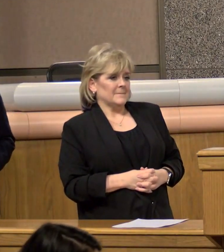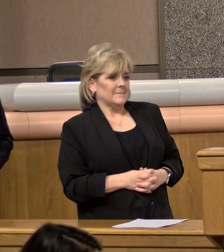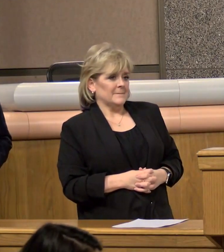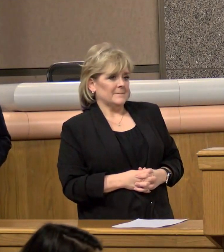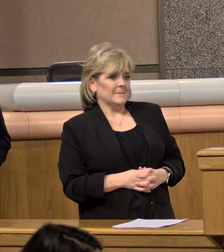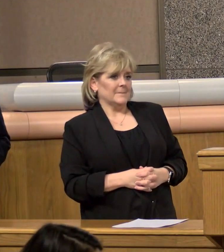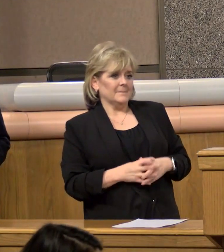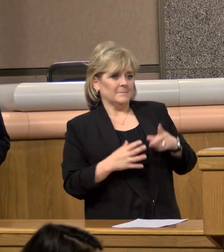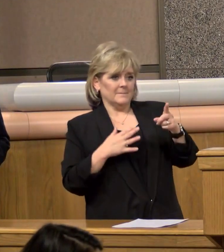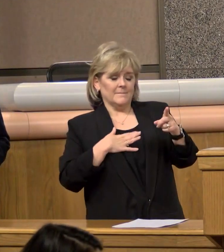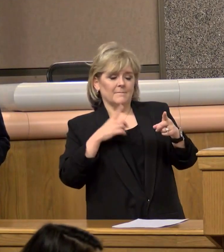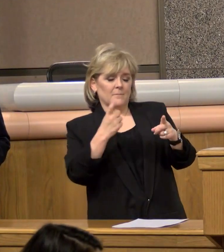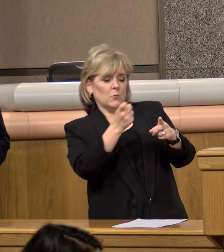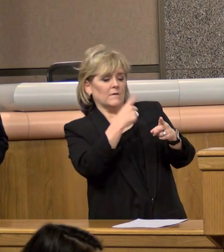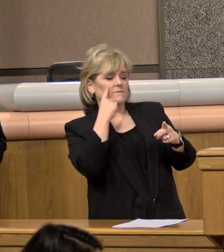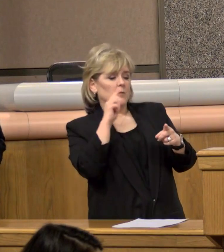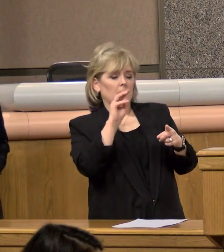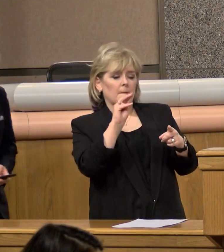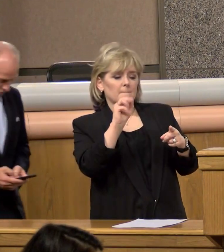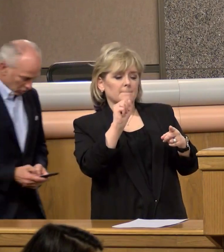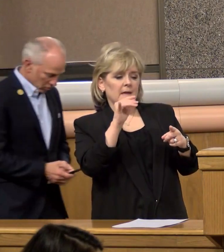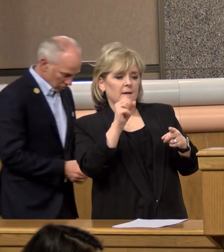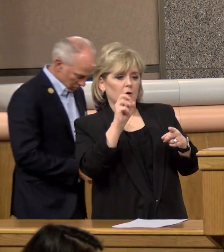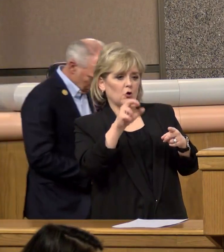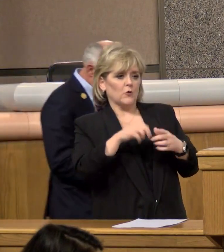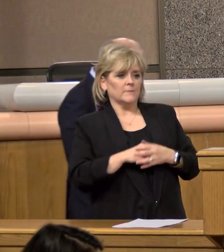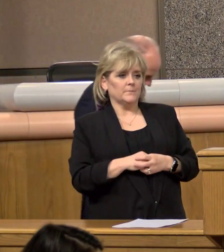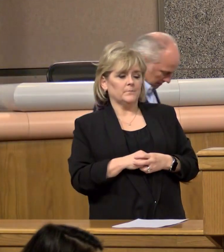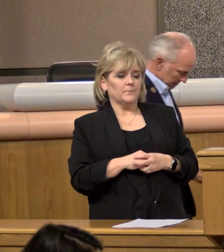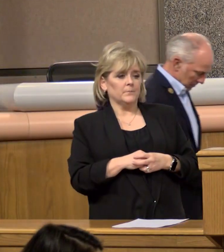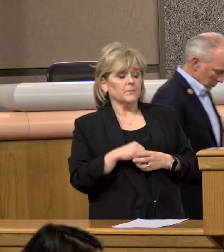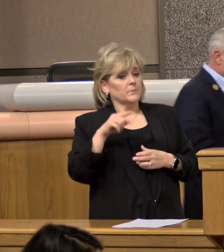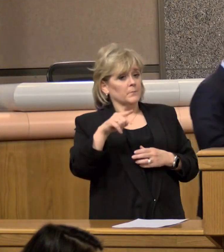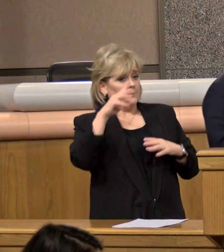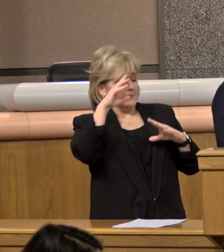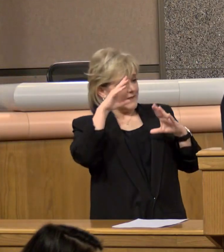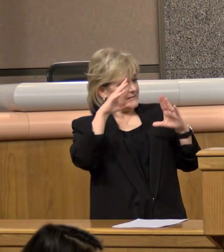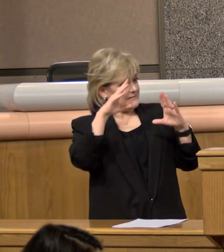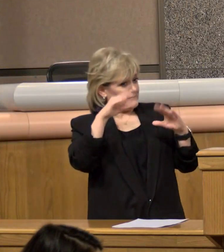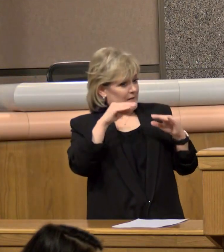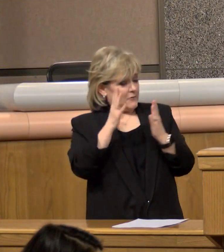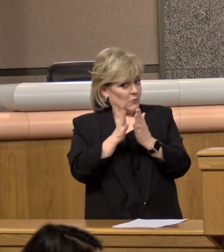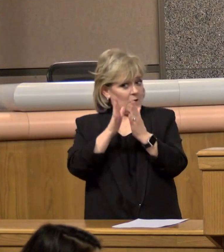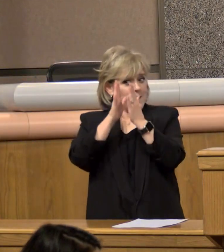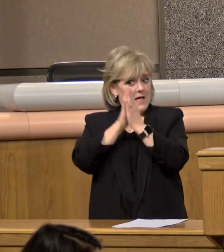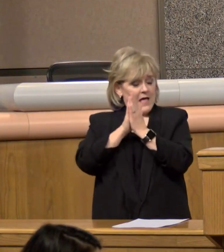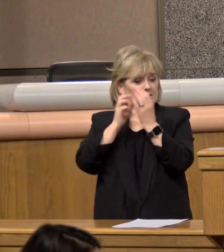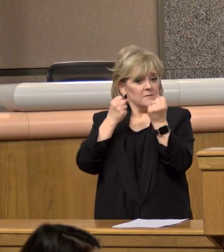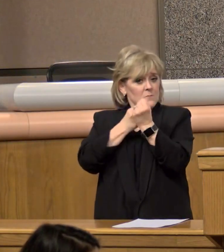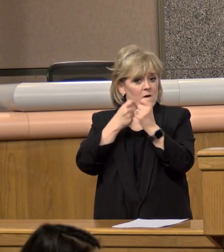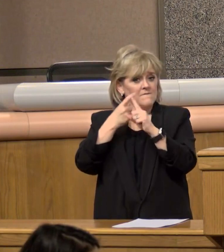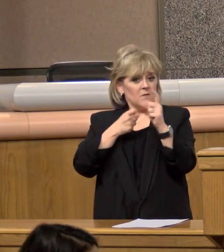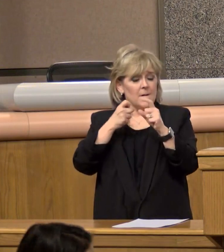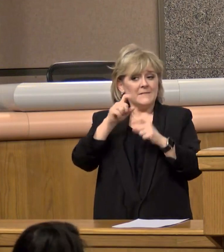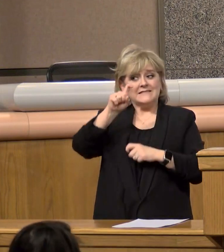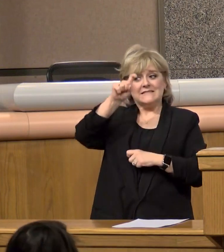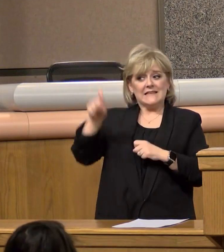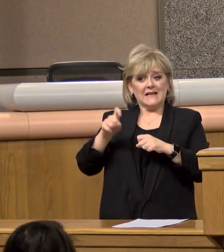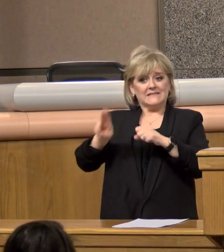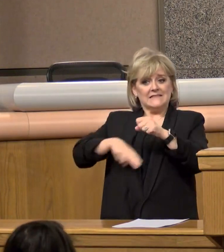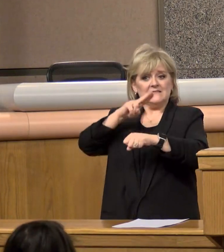My question is for the mayor. Do you anticipate requesting support from the Texas National Guard at any point this week? I